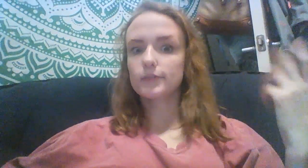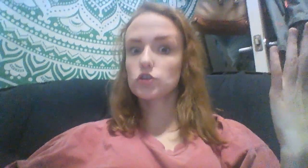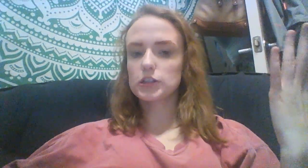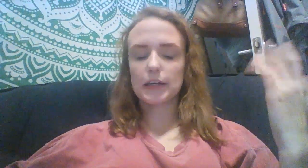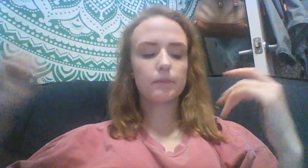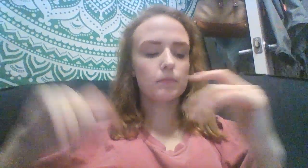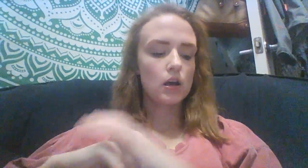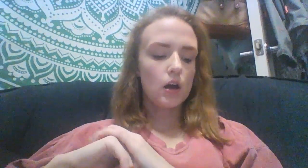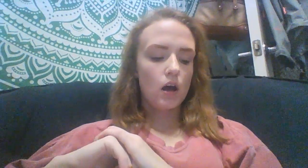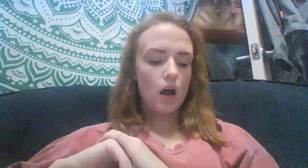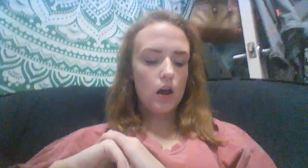just saying.